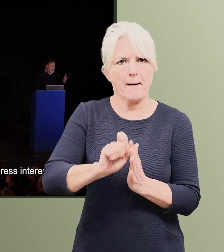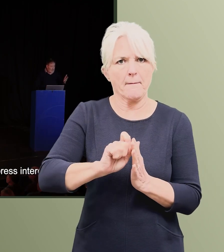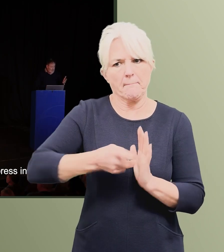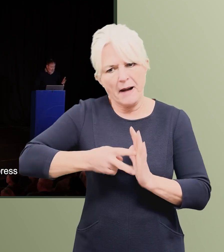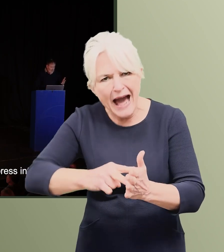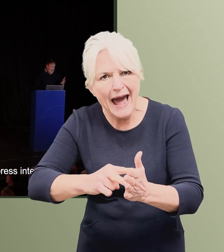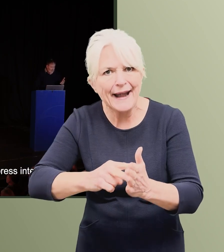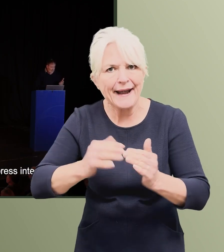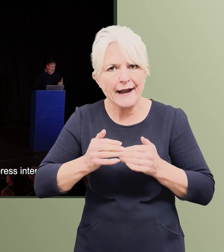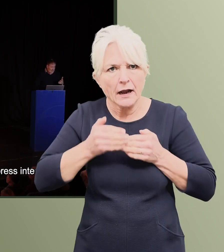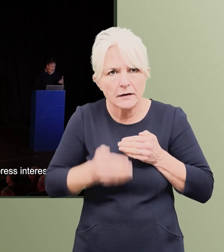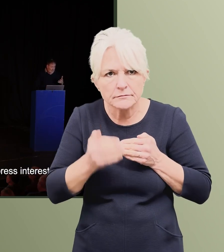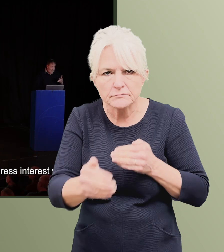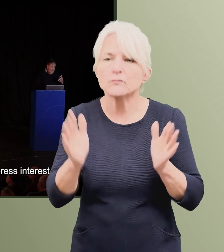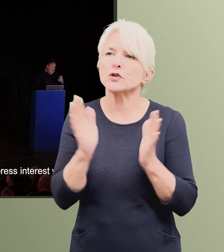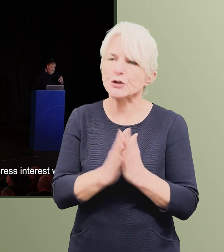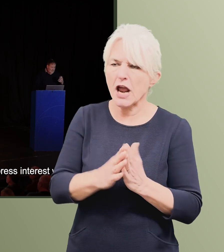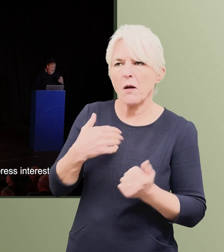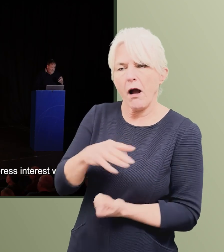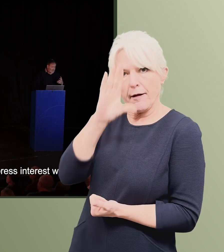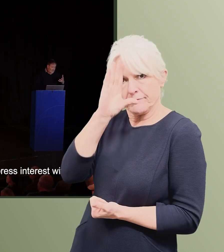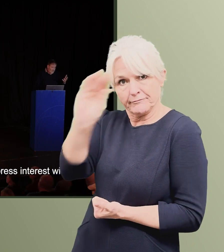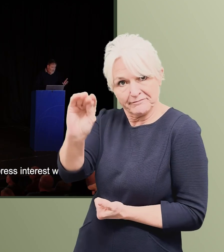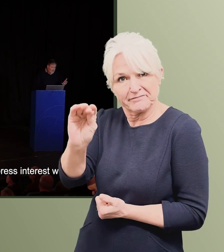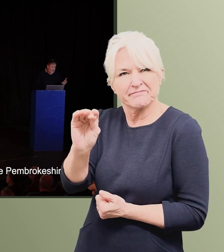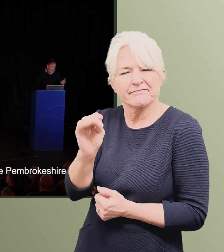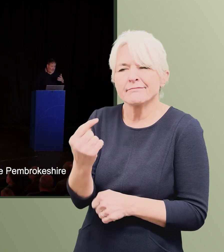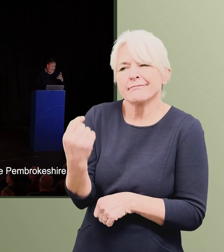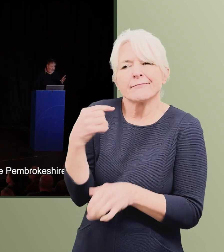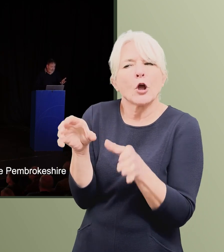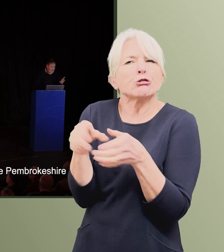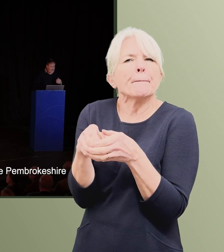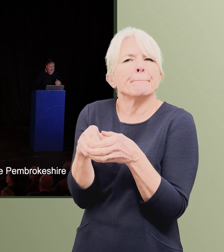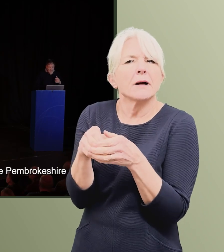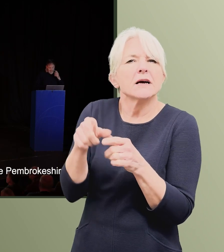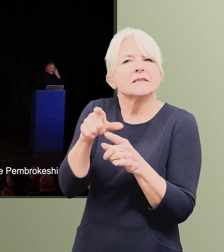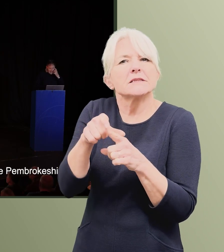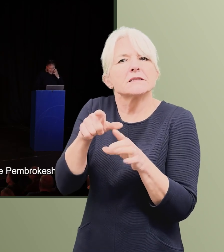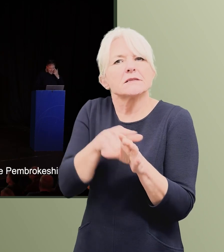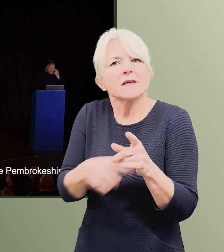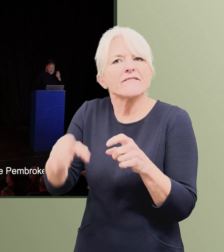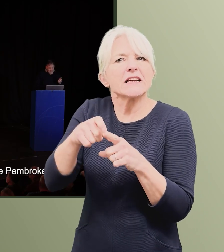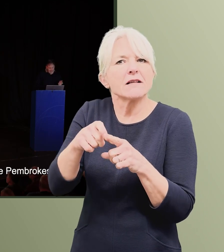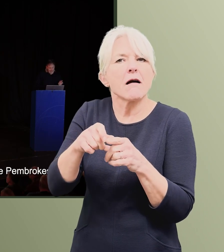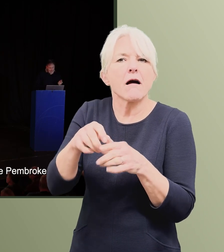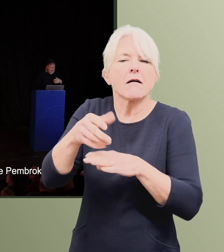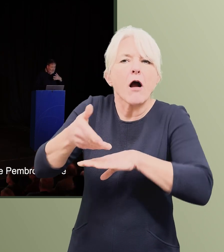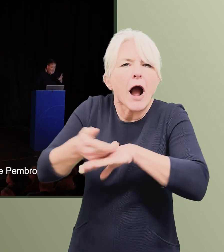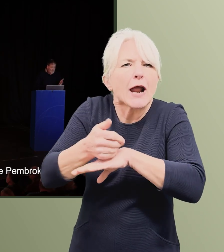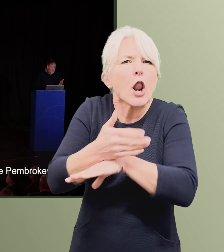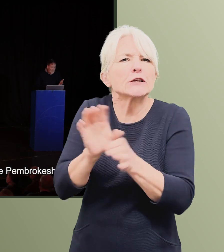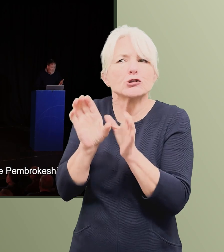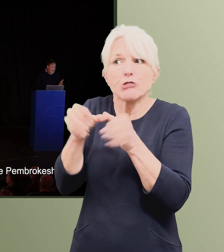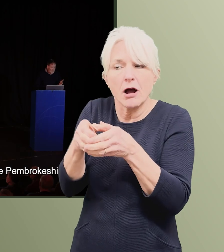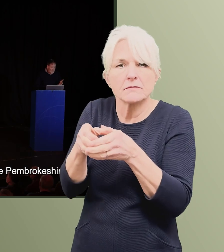interest with the Ddiwrnod Archaeological Trust and CADU, and then to get